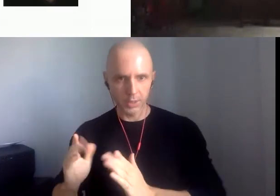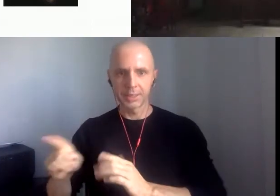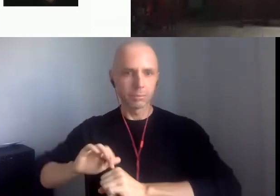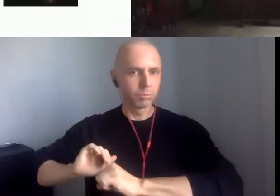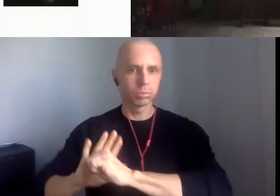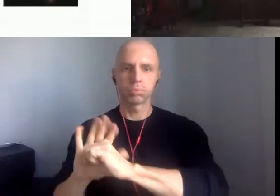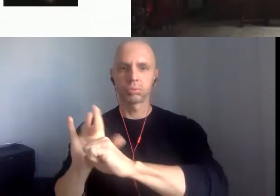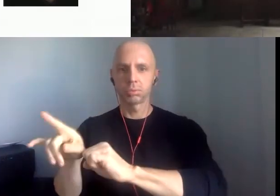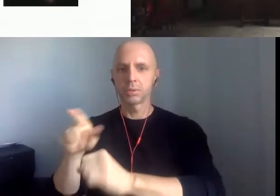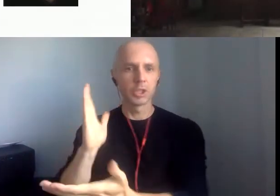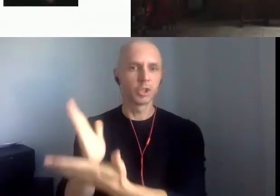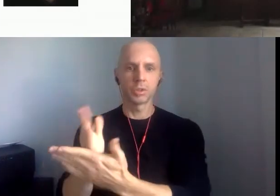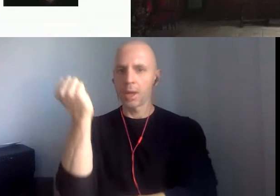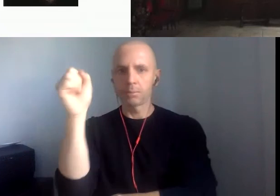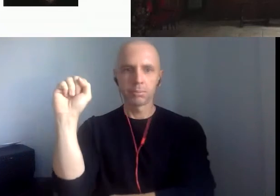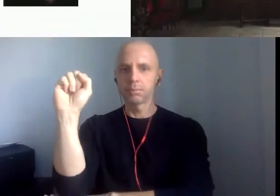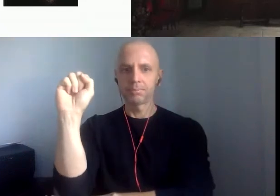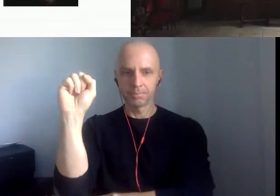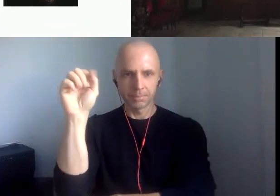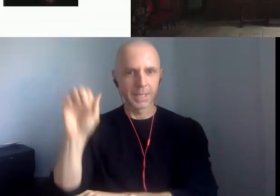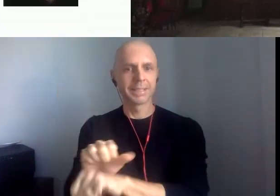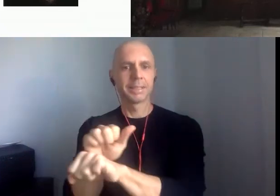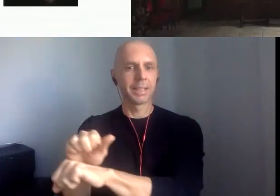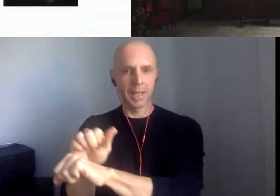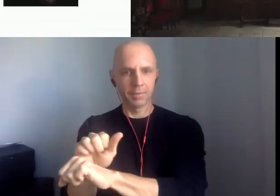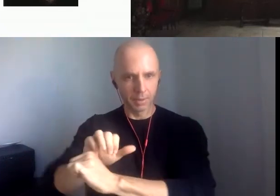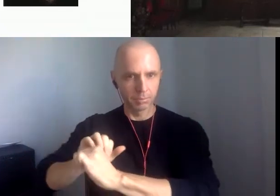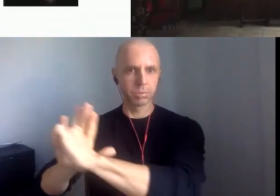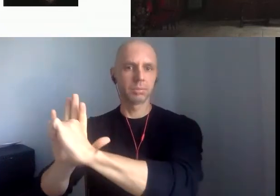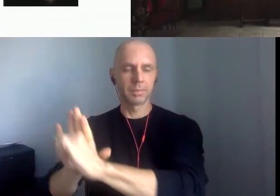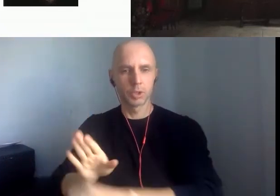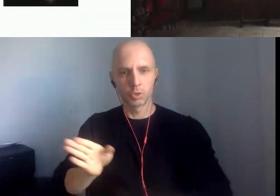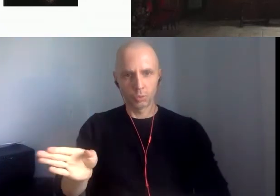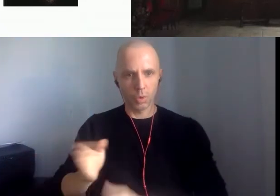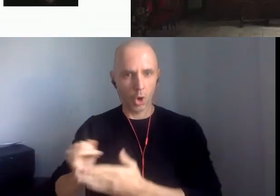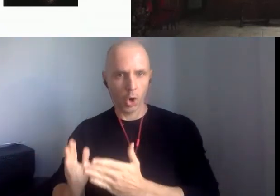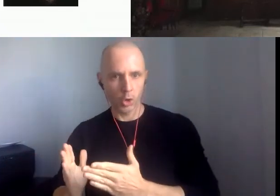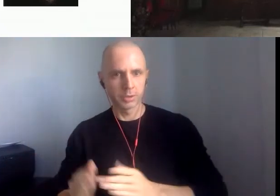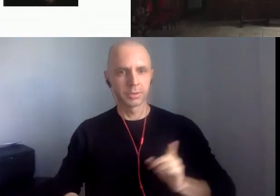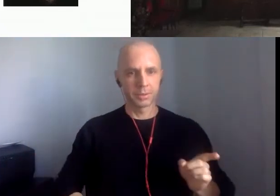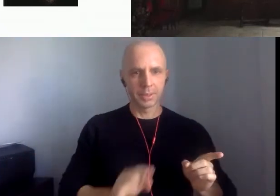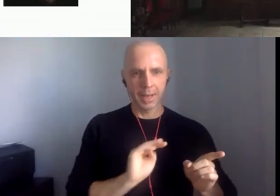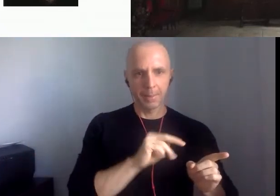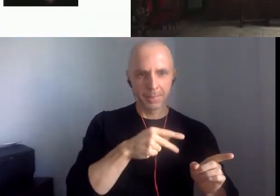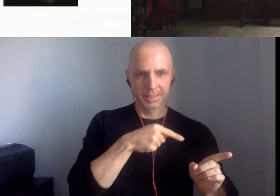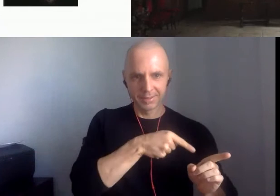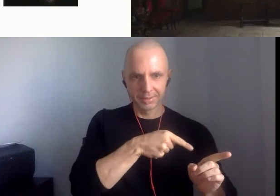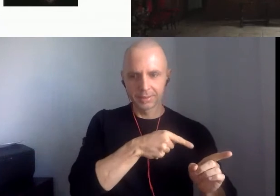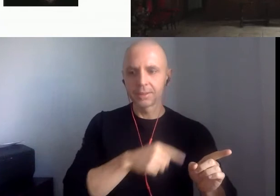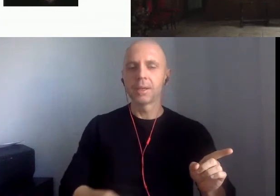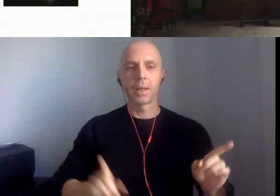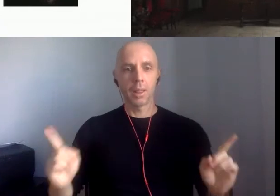for example, in his work and in his life. And the two of them came together because Turner